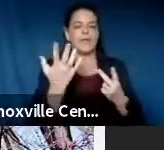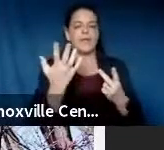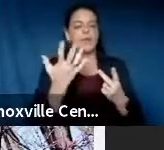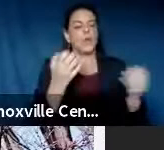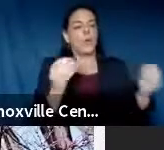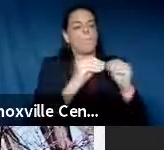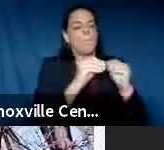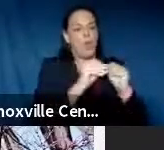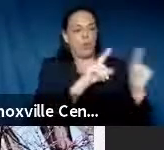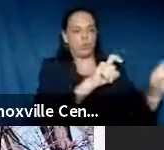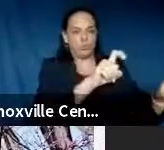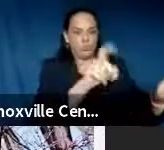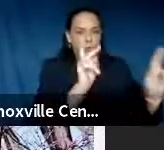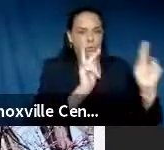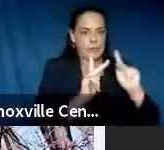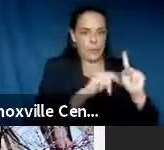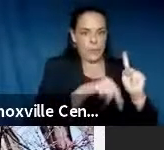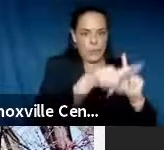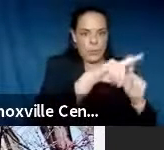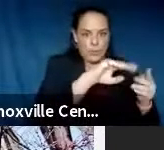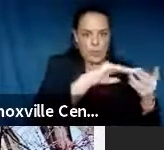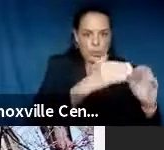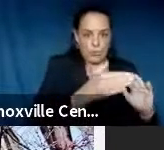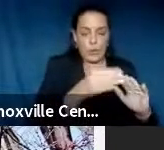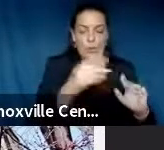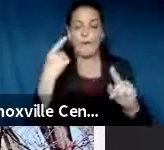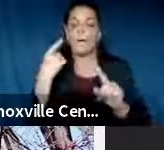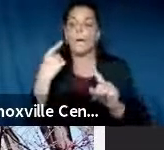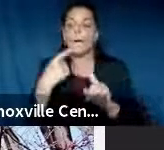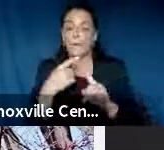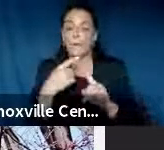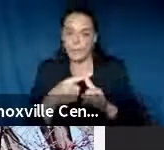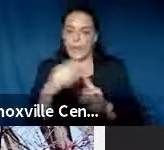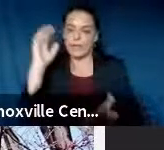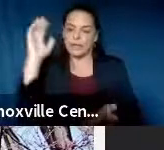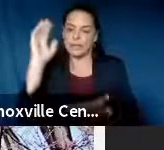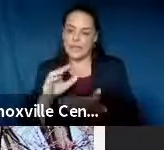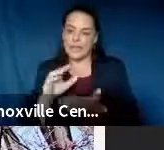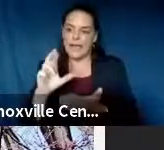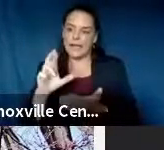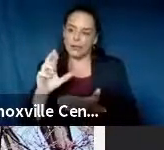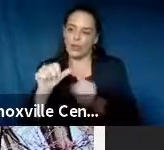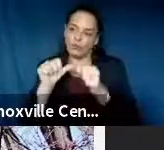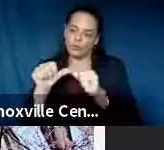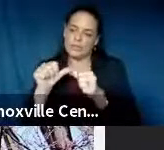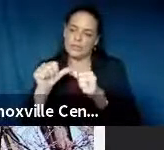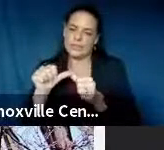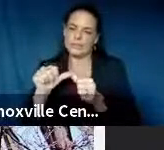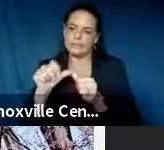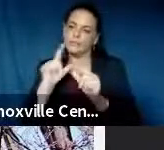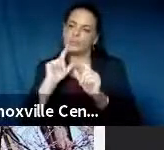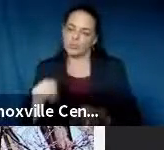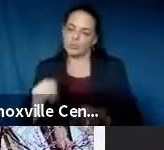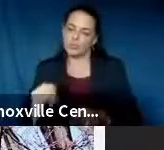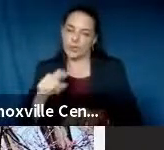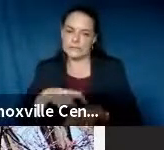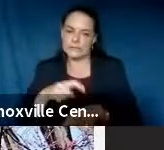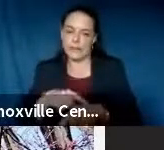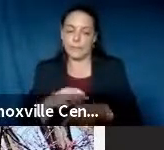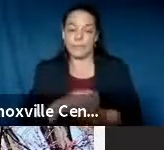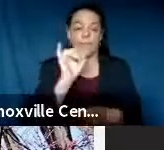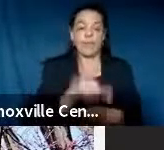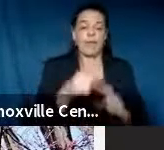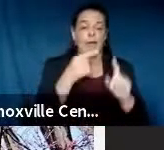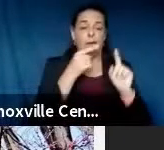community-wide sustained and increased diagnostic testing with consistent or decreased test result reporting turnaround time. For this benchmark,